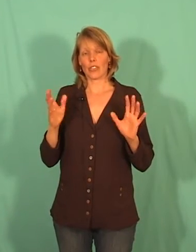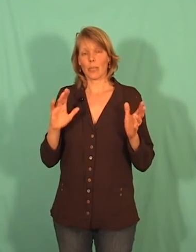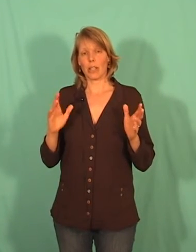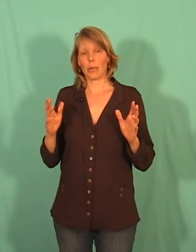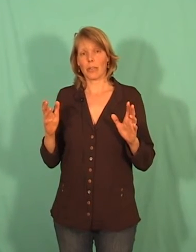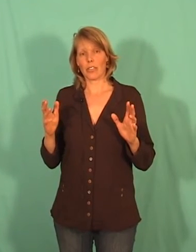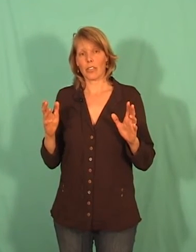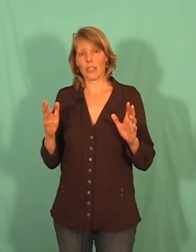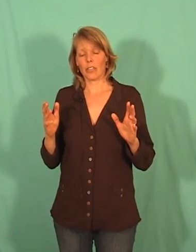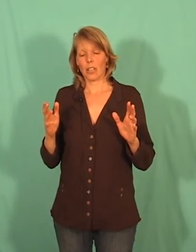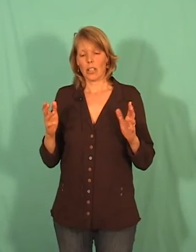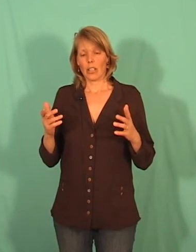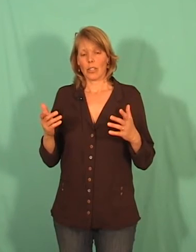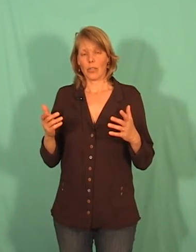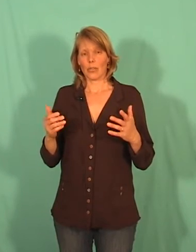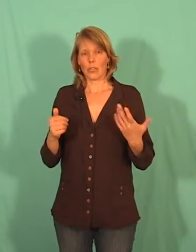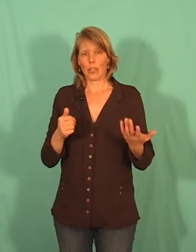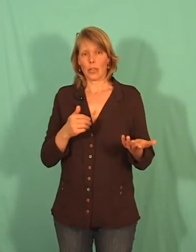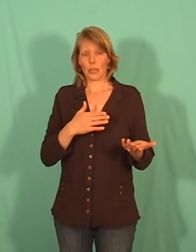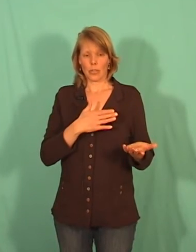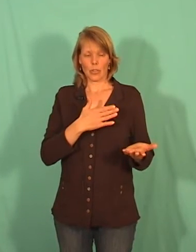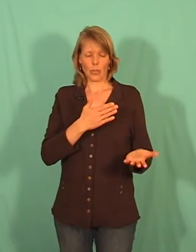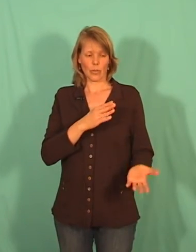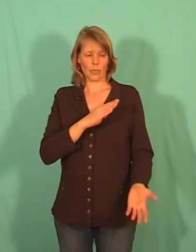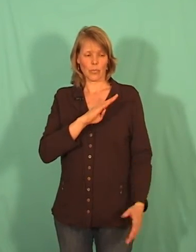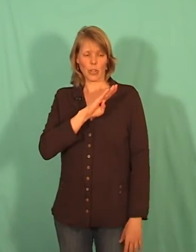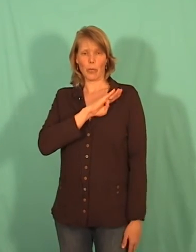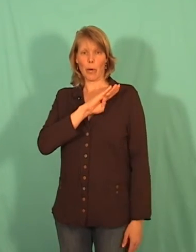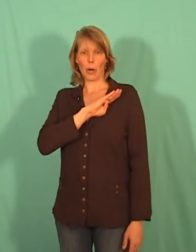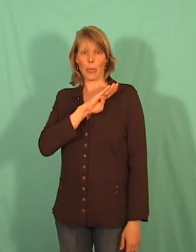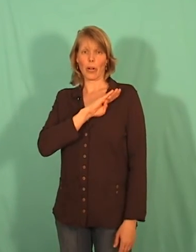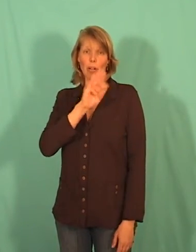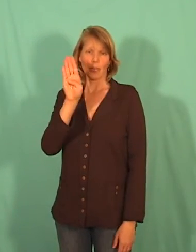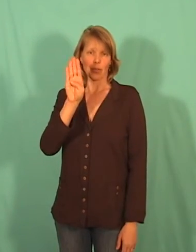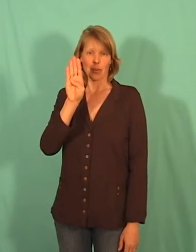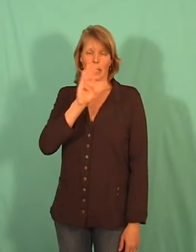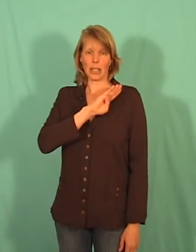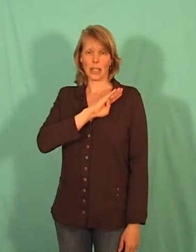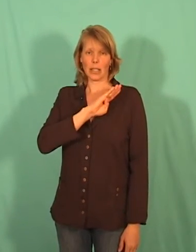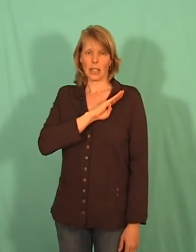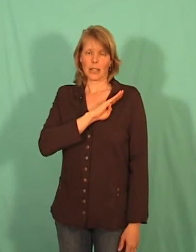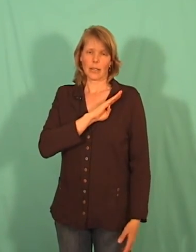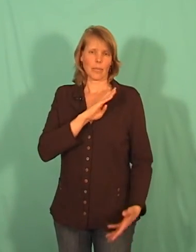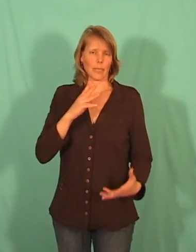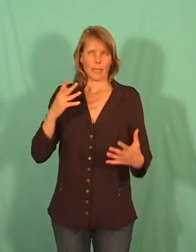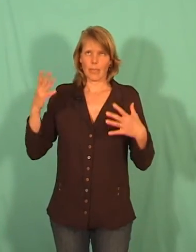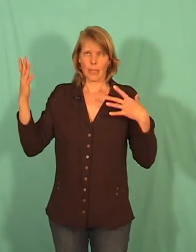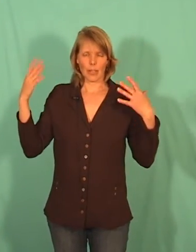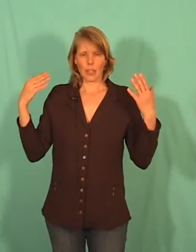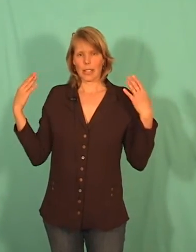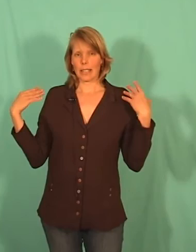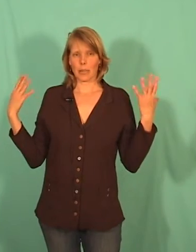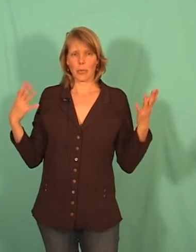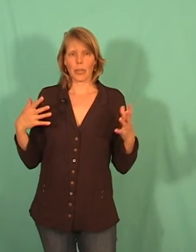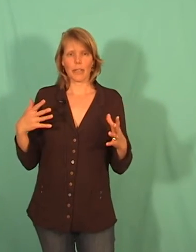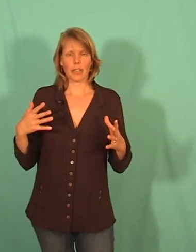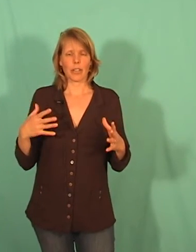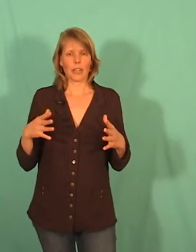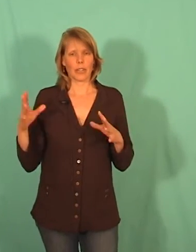be able to use, and do, Barbara, here's a B. So, you can stick them wherever, these